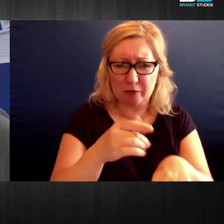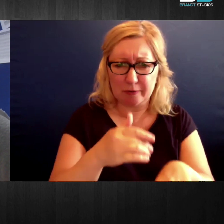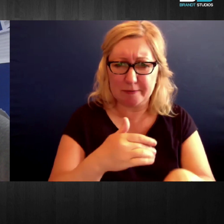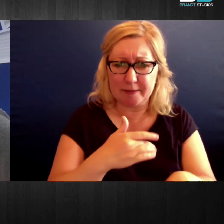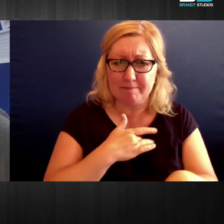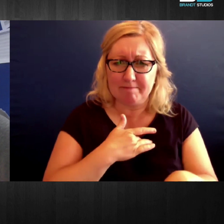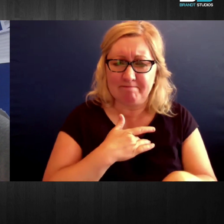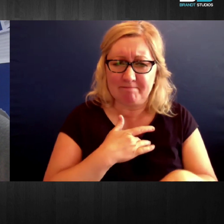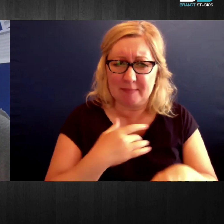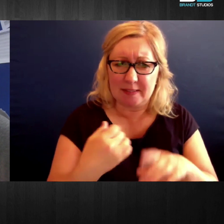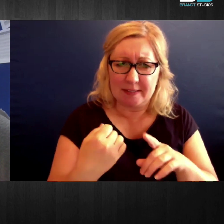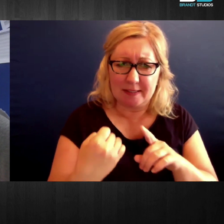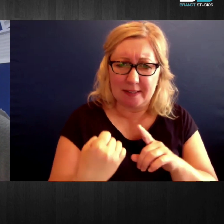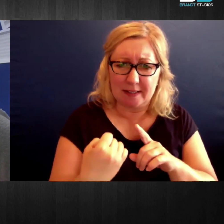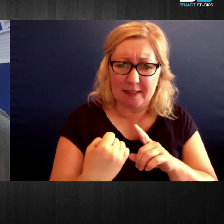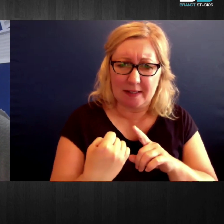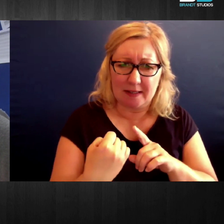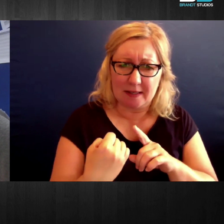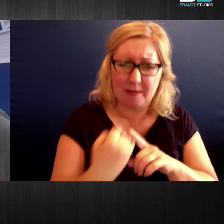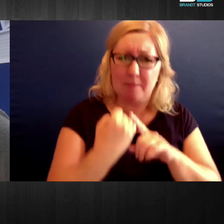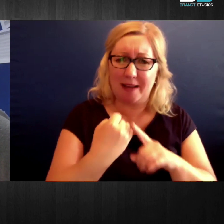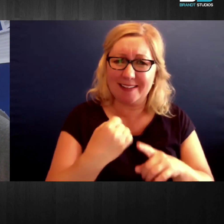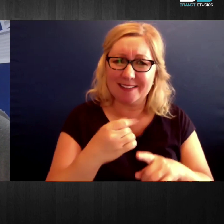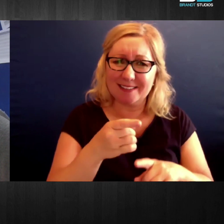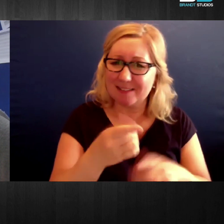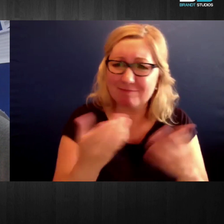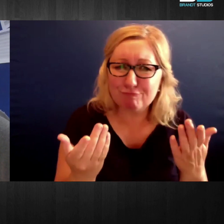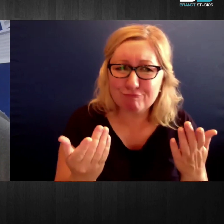I would say it's a band from